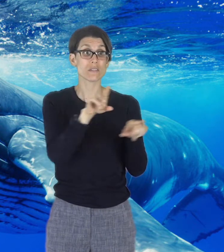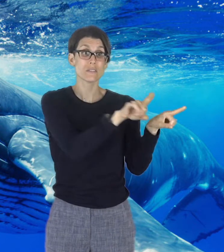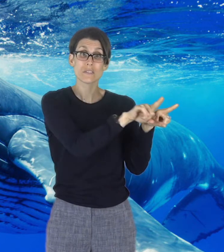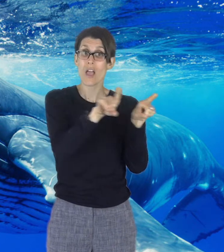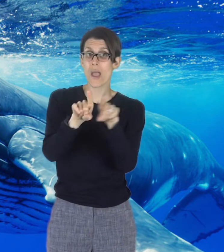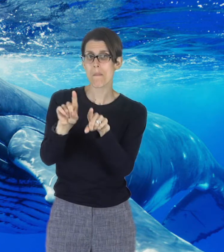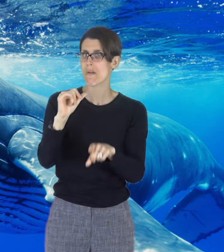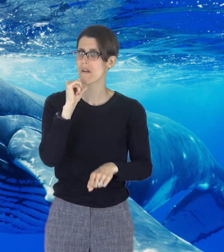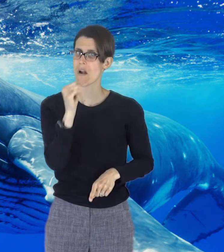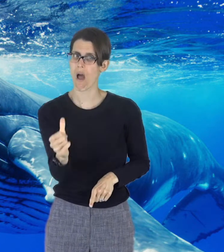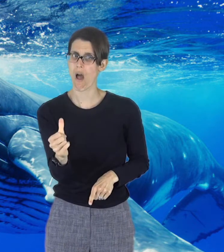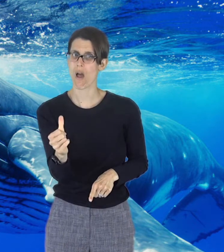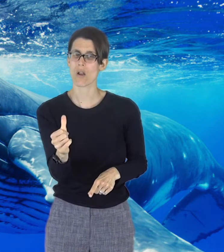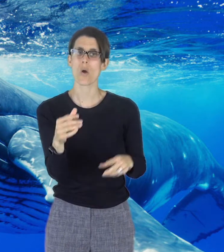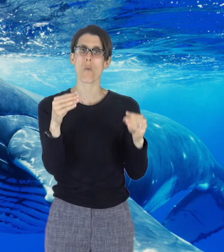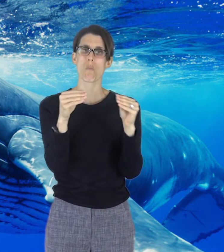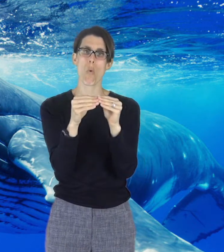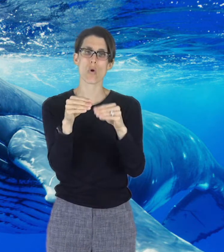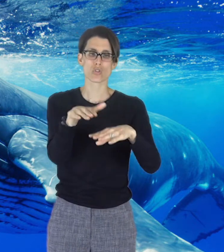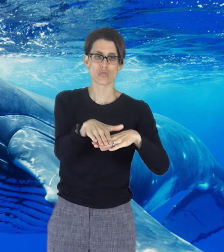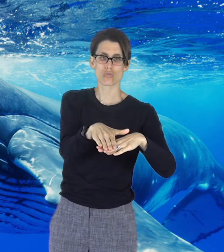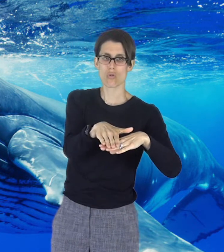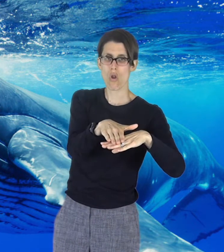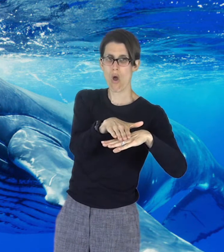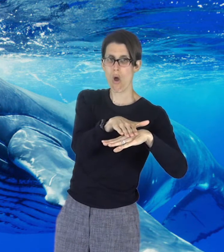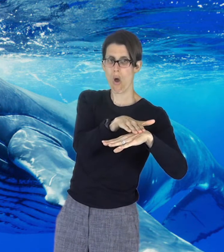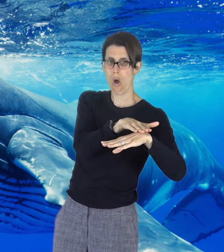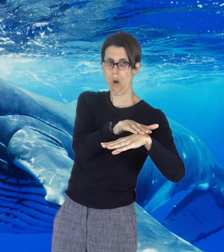A whale's heart beats much slower.